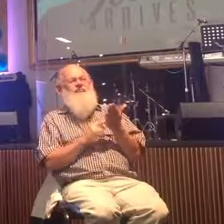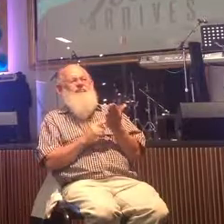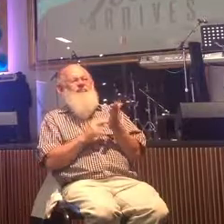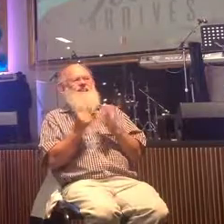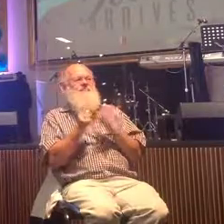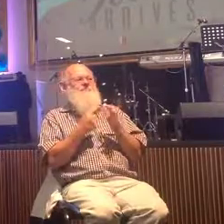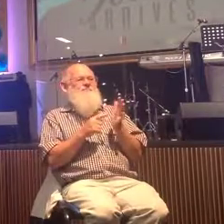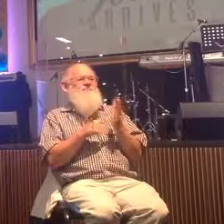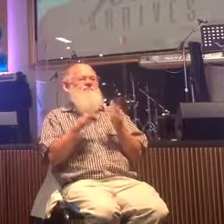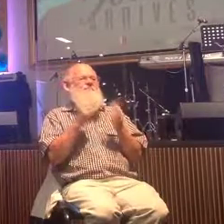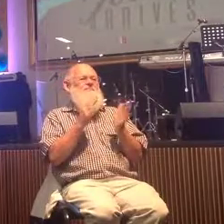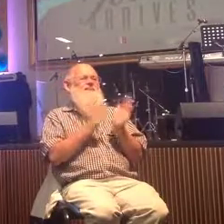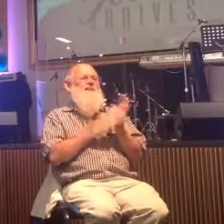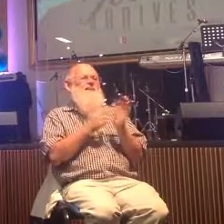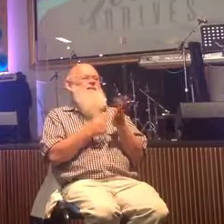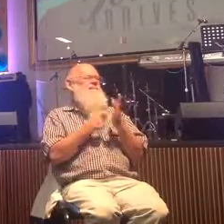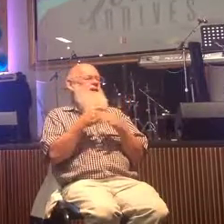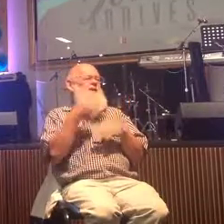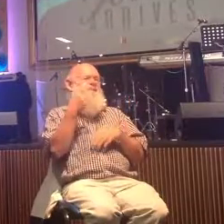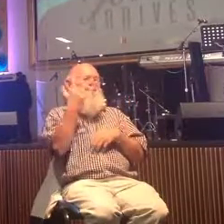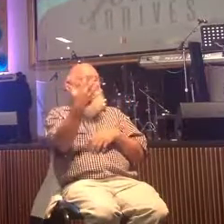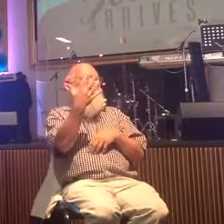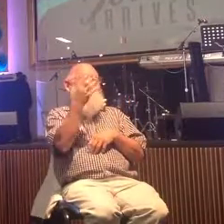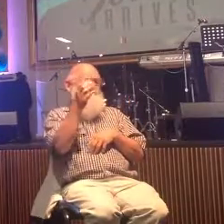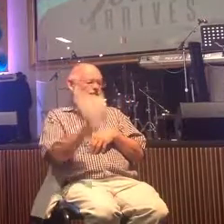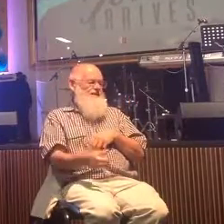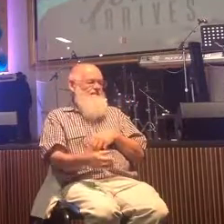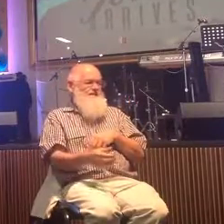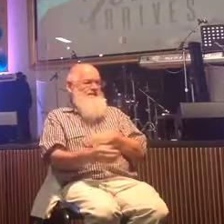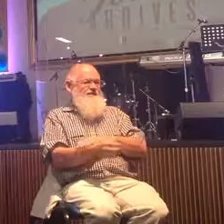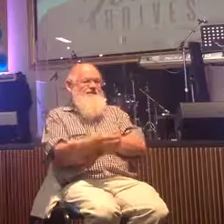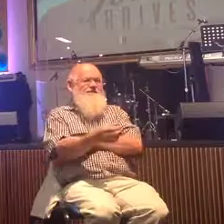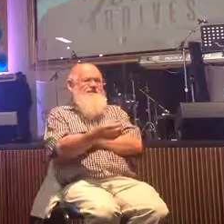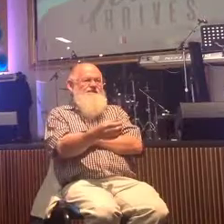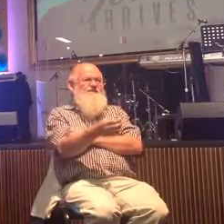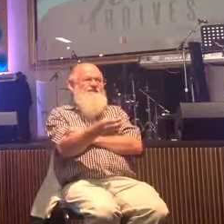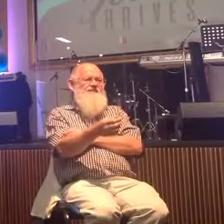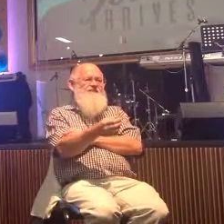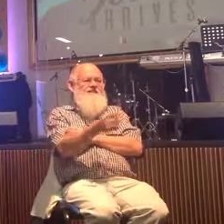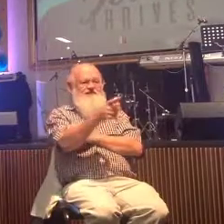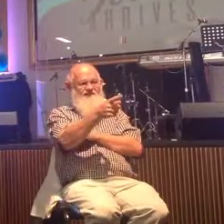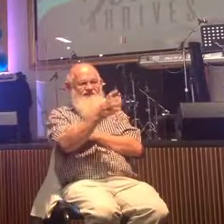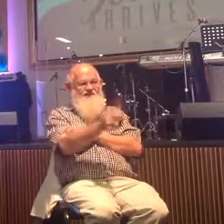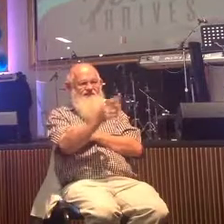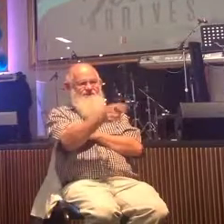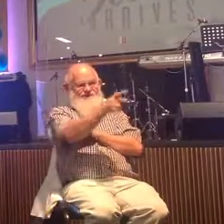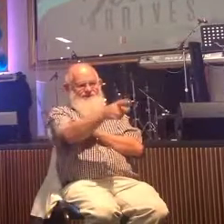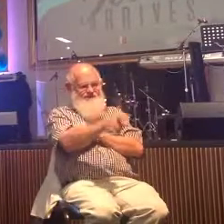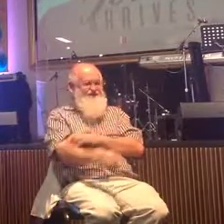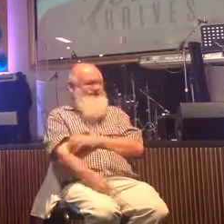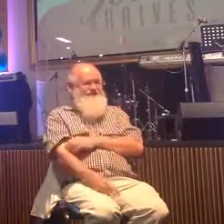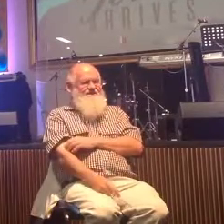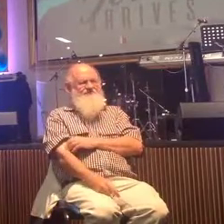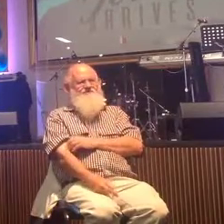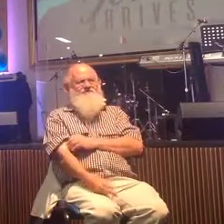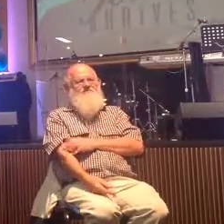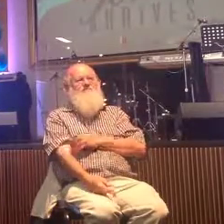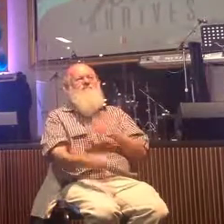from Mark chapter 5, and that is going to be a time when Jesus arrived at a new